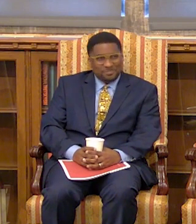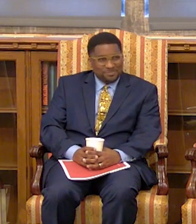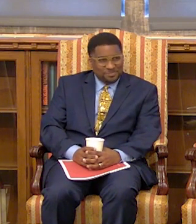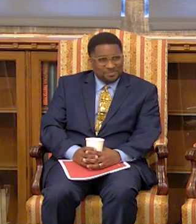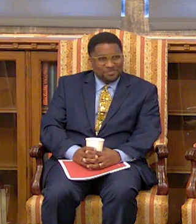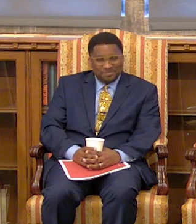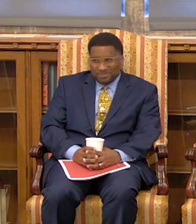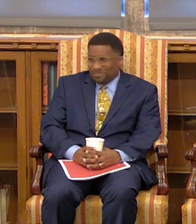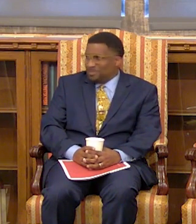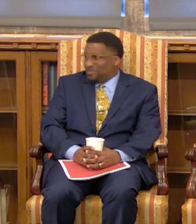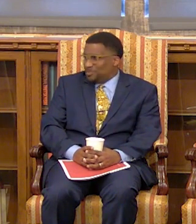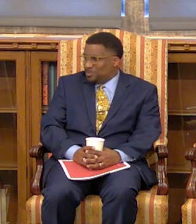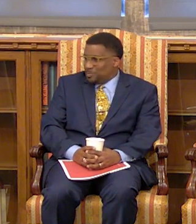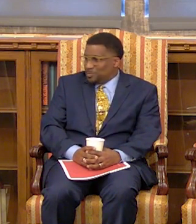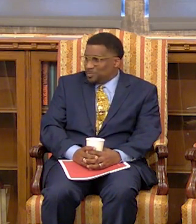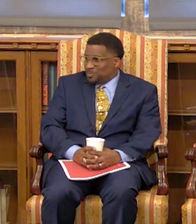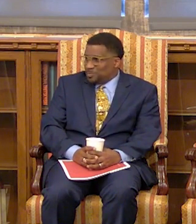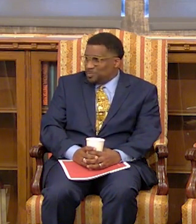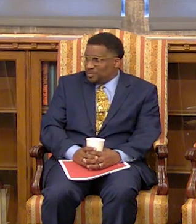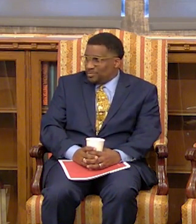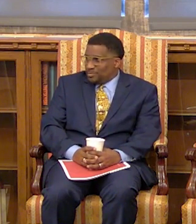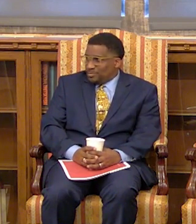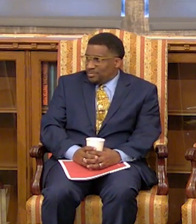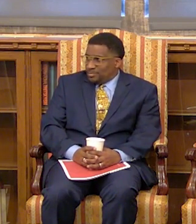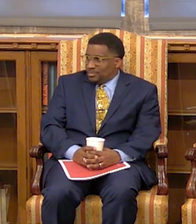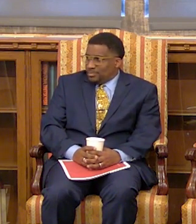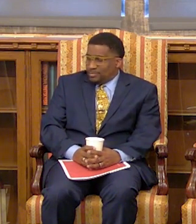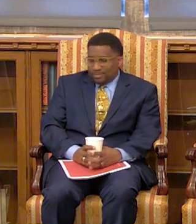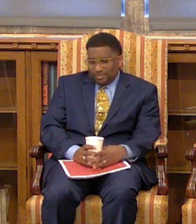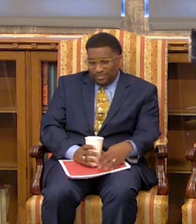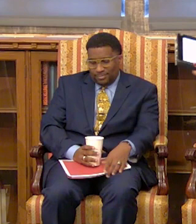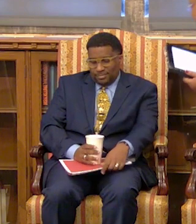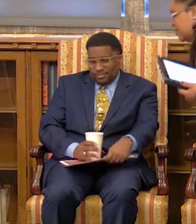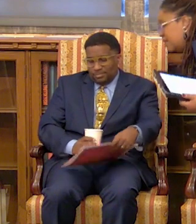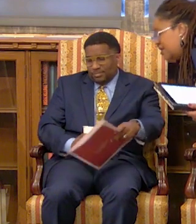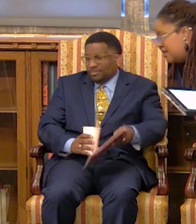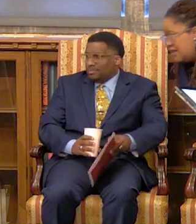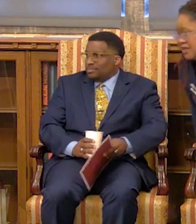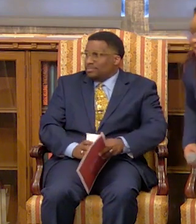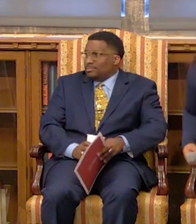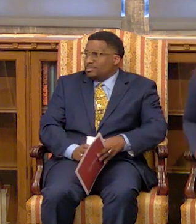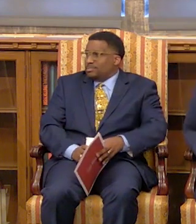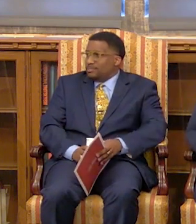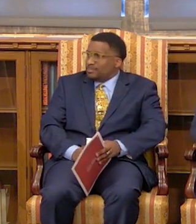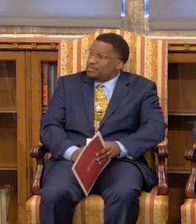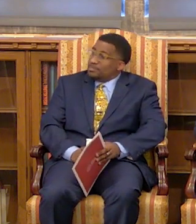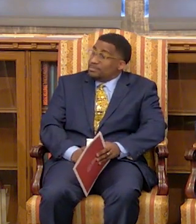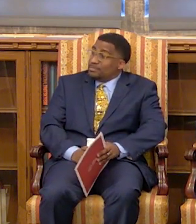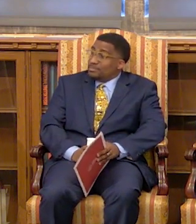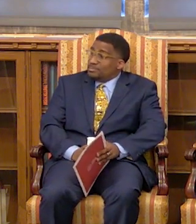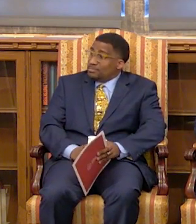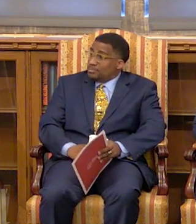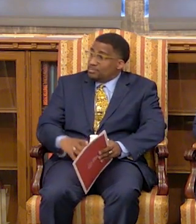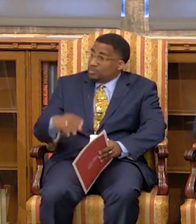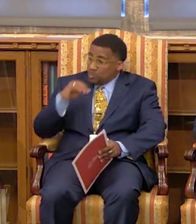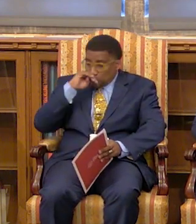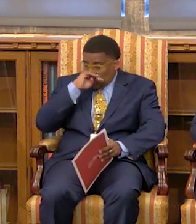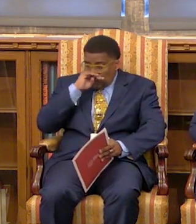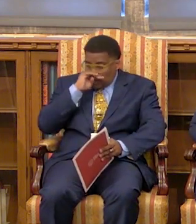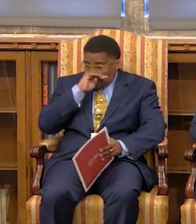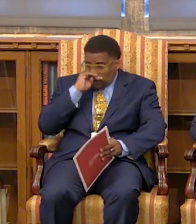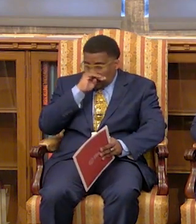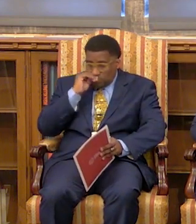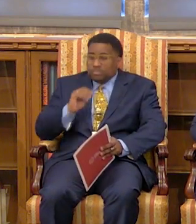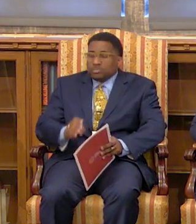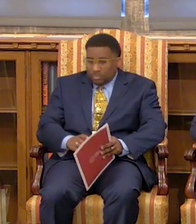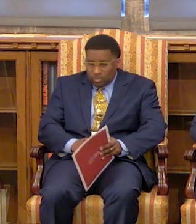you that is so inspiring now Julian I I wonder how you see